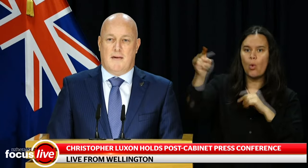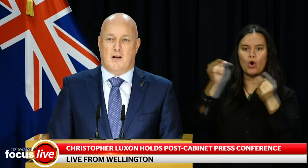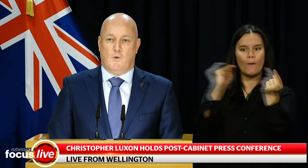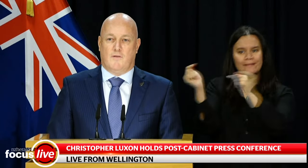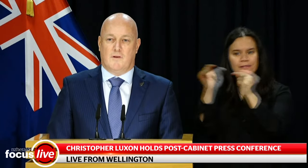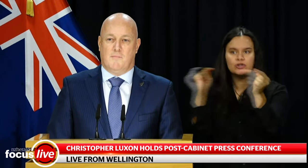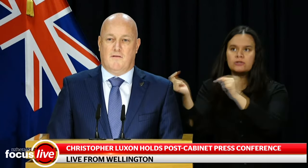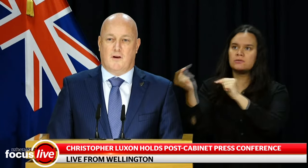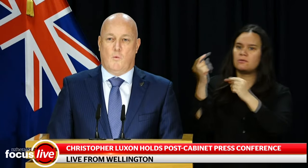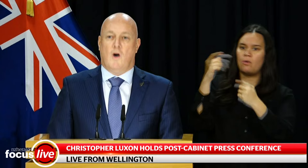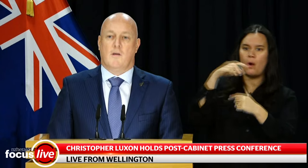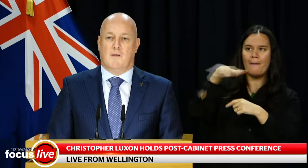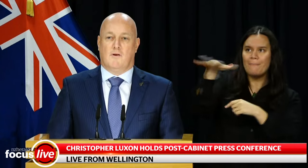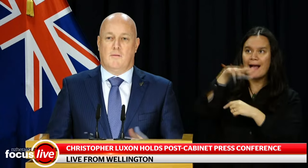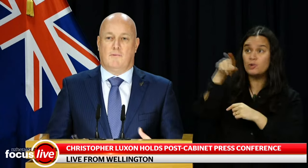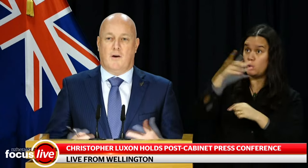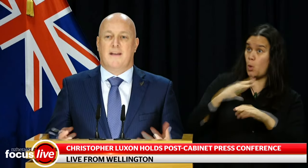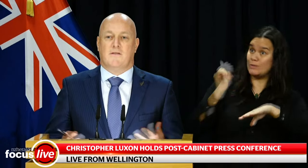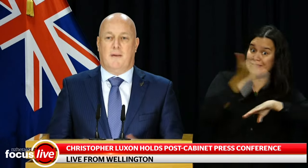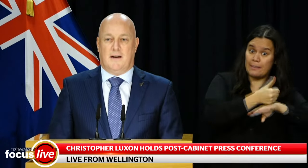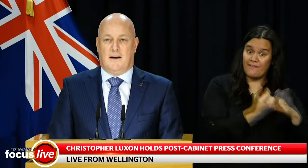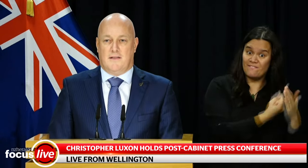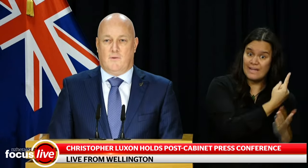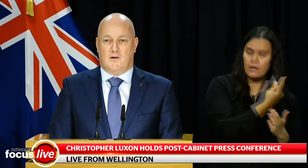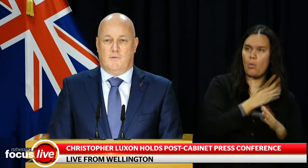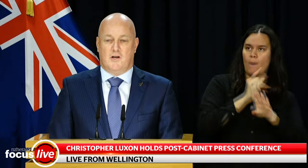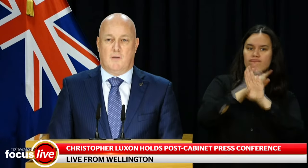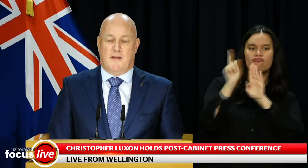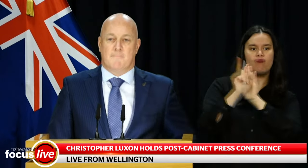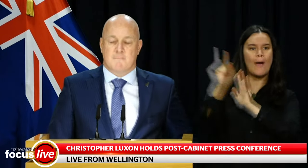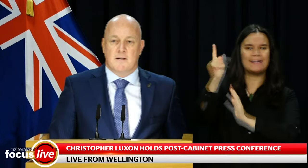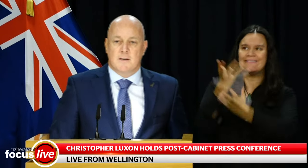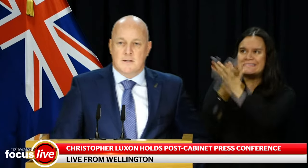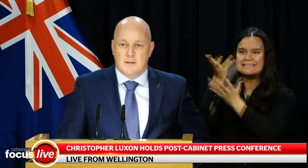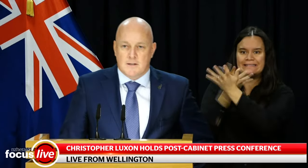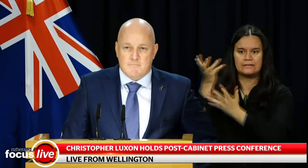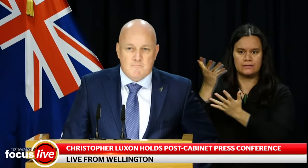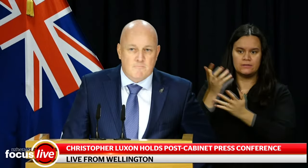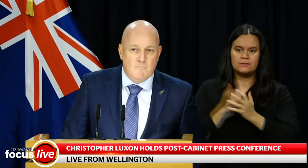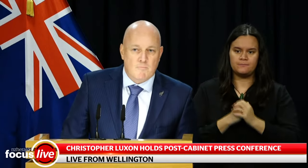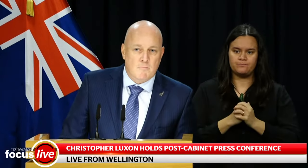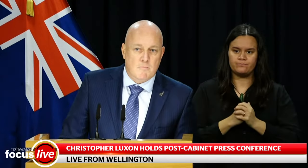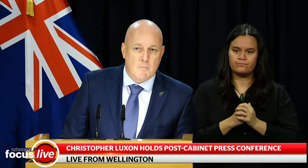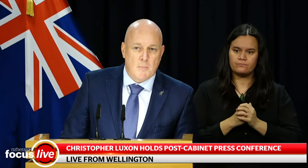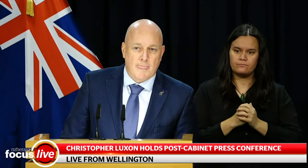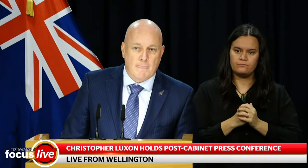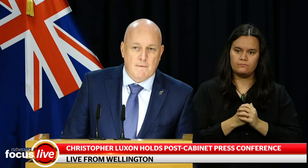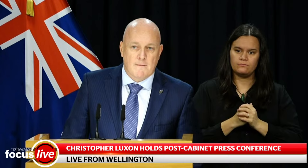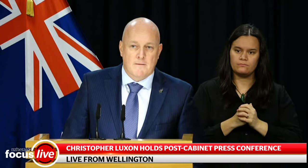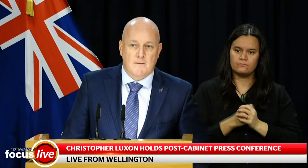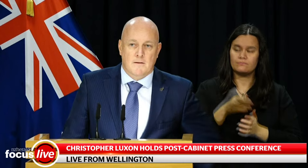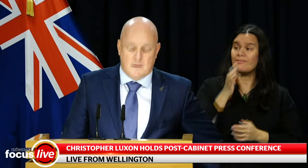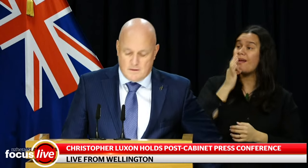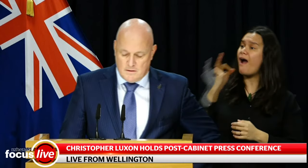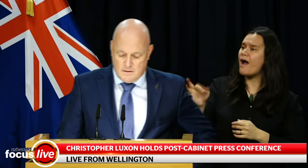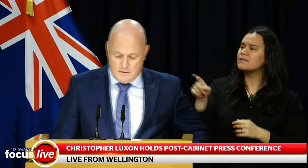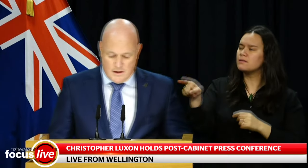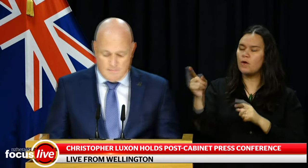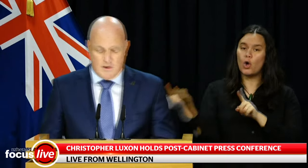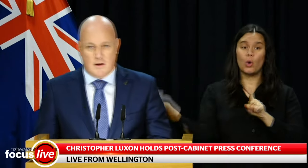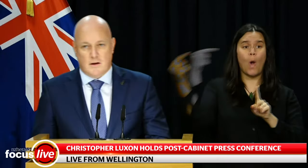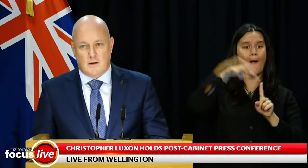and make it work for them and be very welcoming and very proactive about it, and I think we can do a better job of that. And just another one on the cyclone review, if I